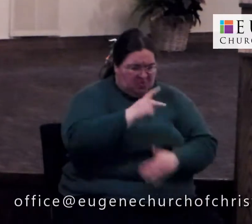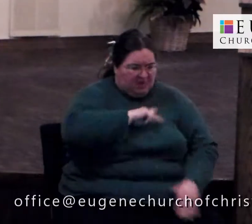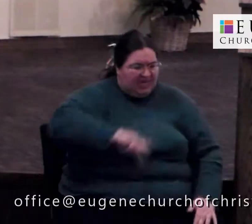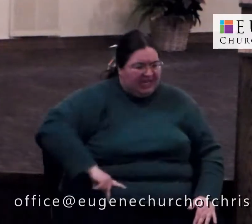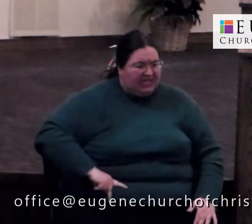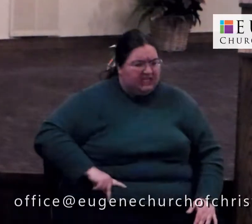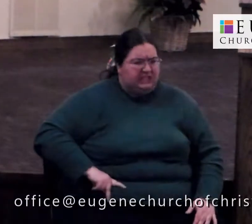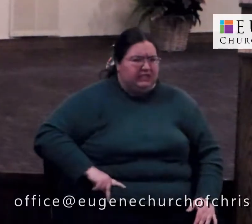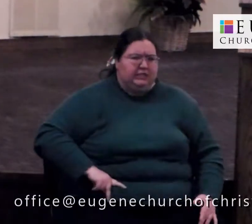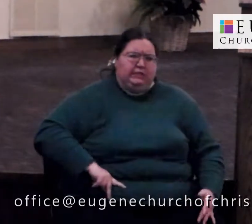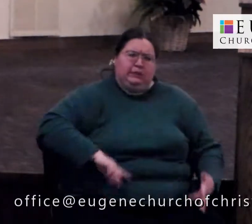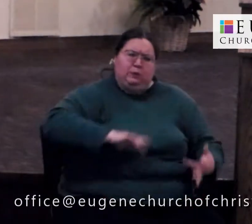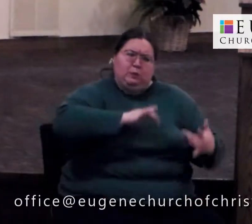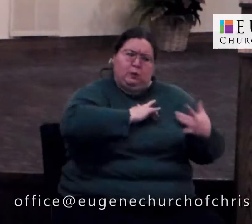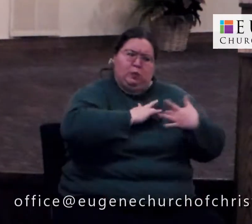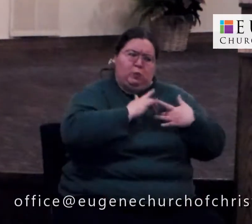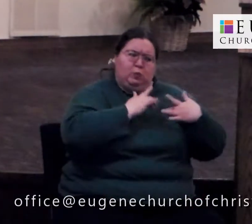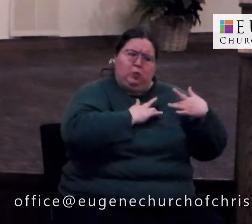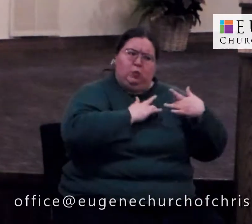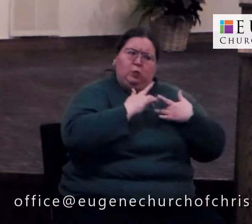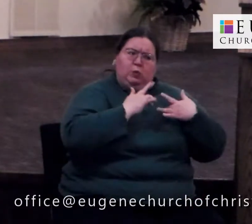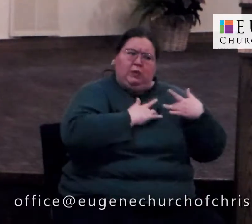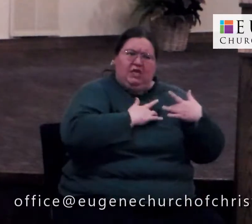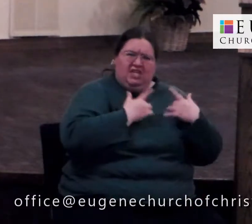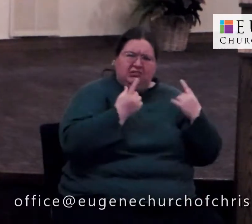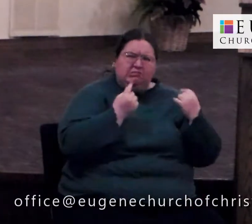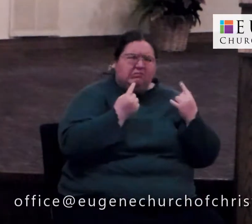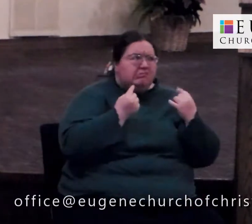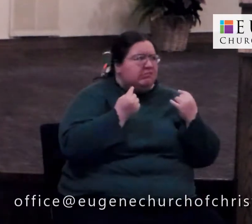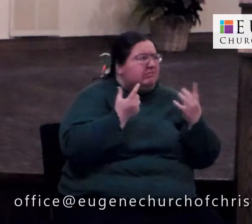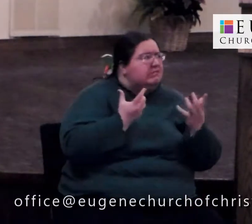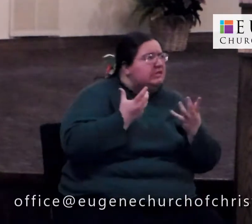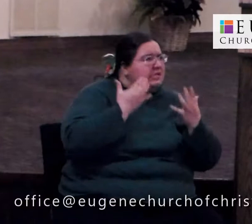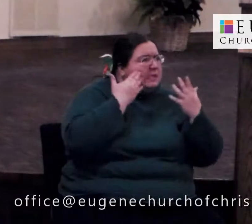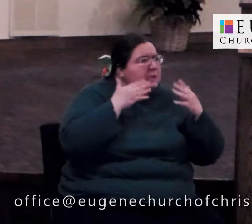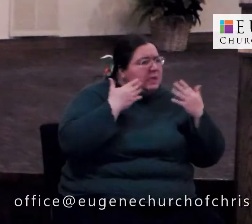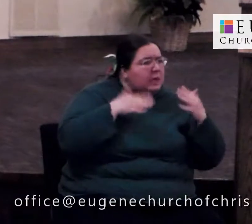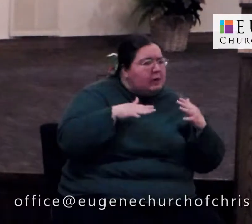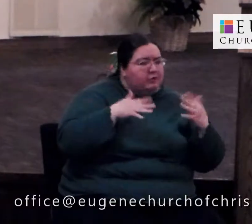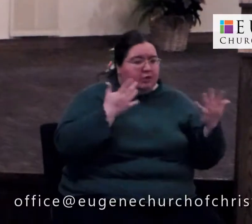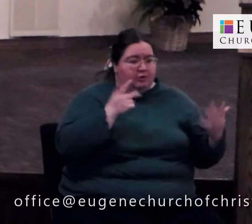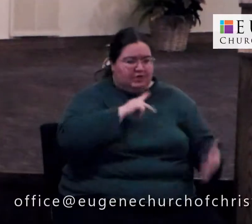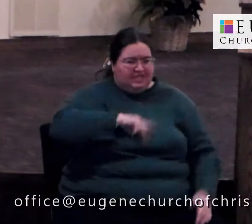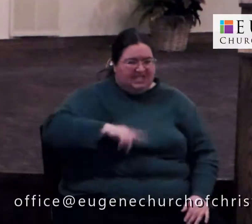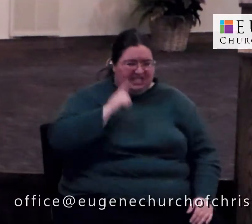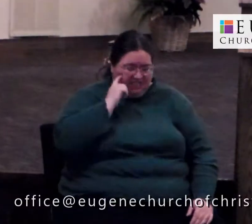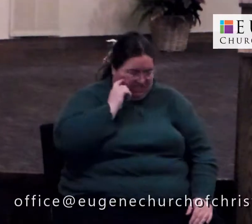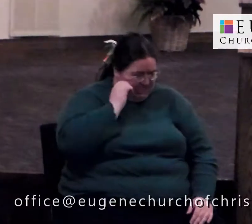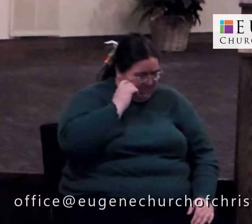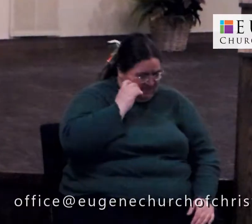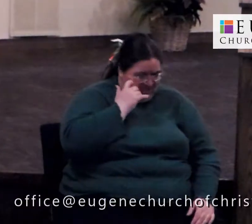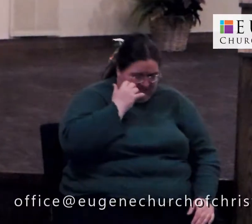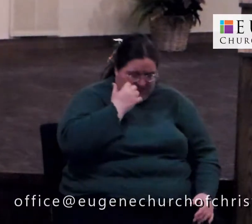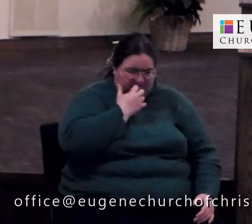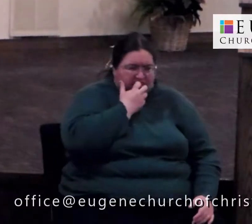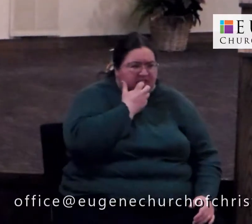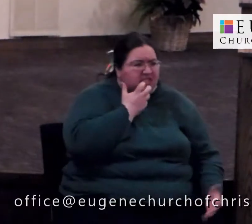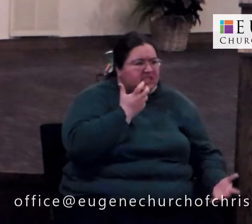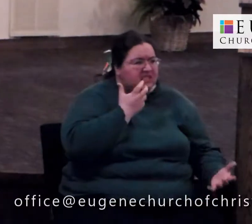because he doesn't really know quite what to do with that. So King Herod heard this, and he's disturbed, and all of Jerusalem with him.